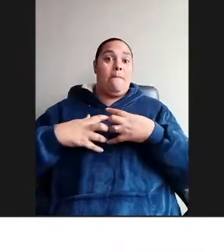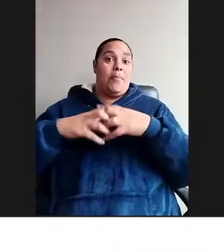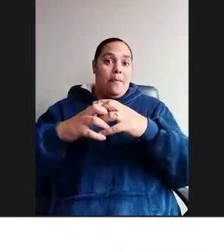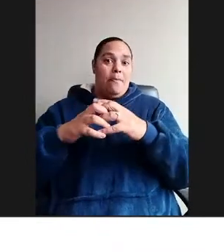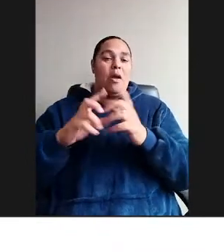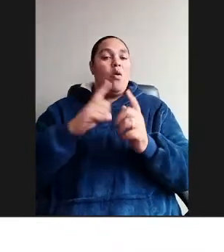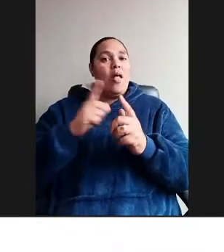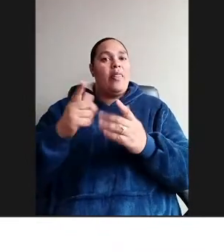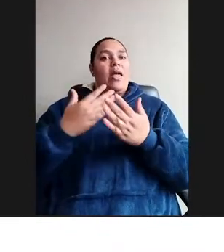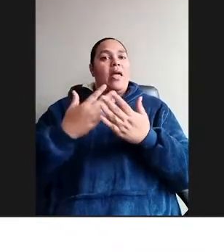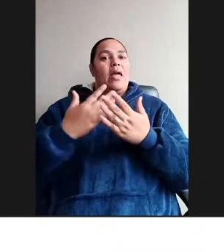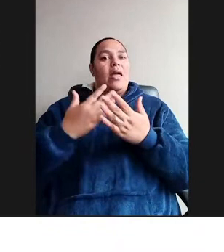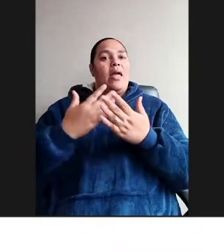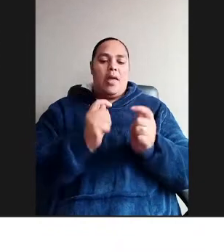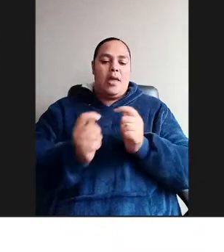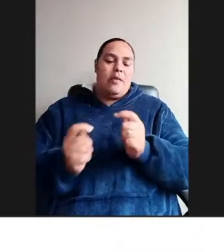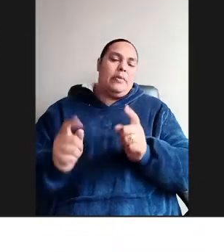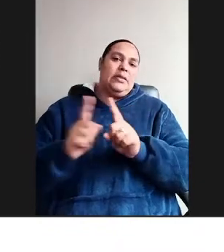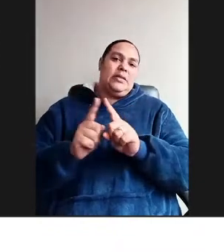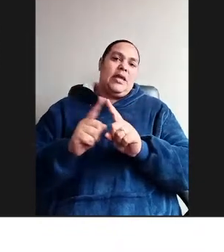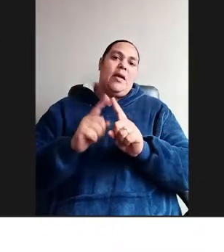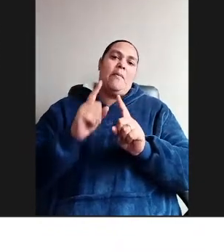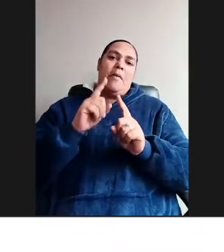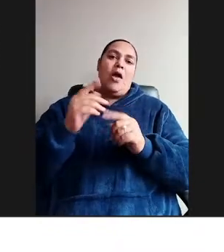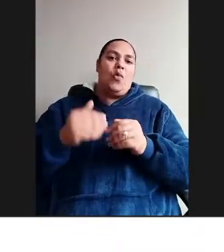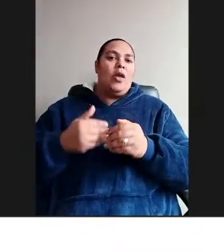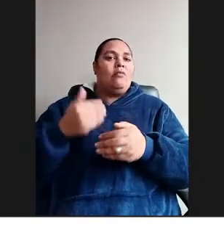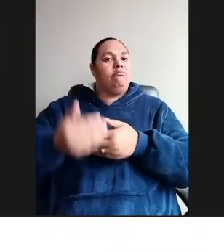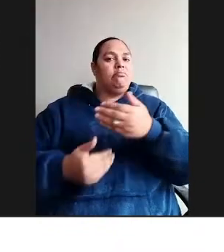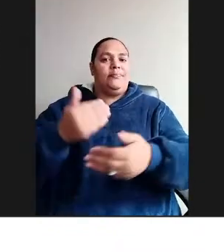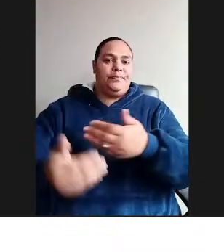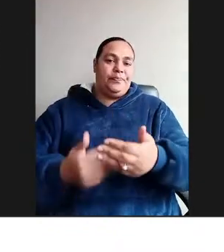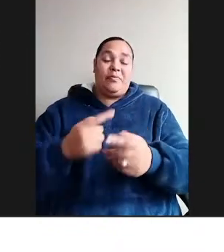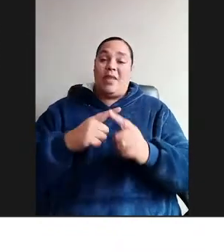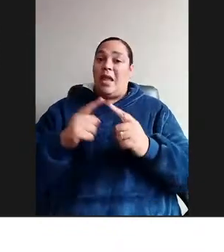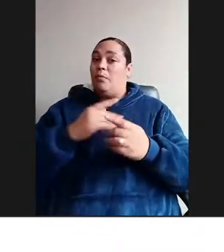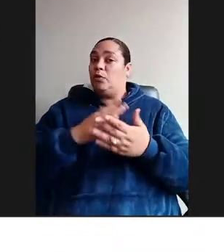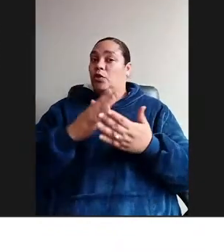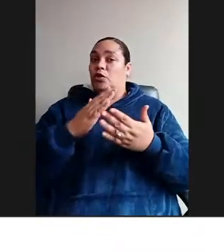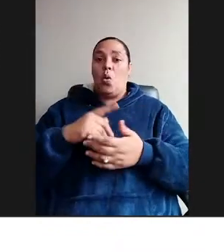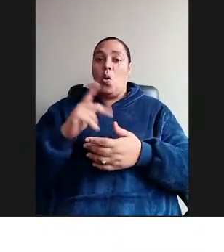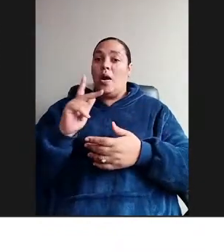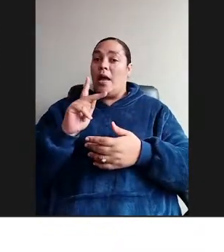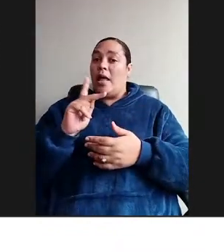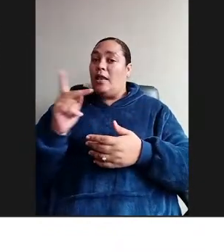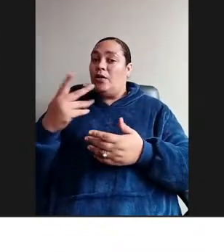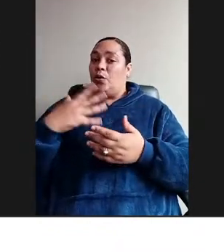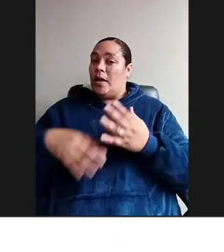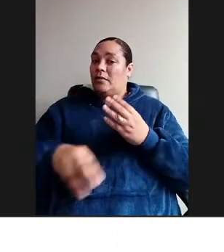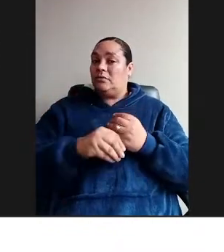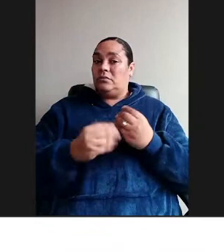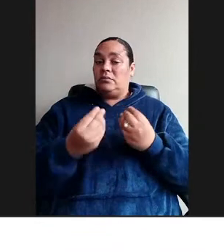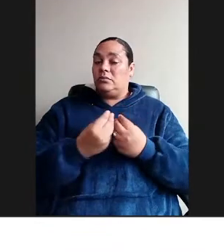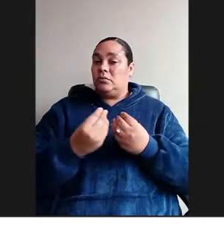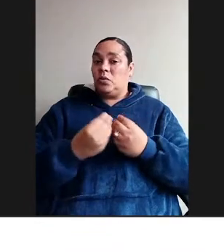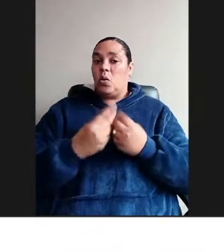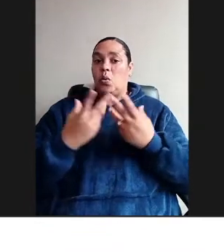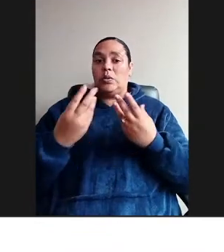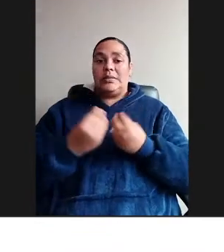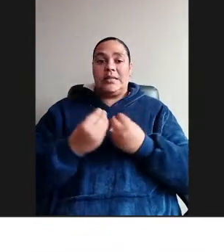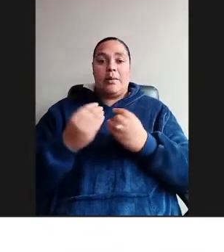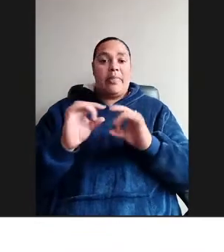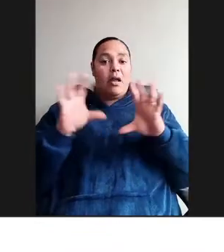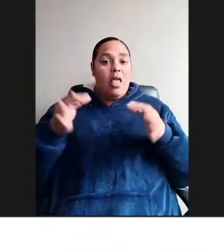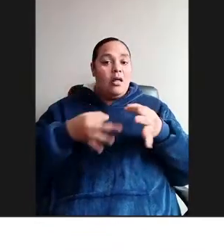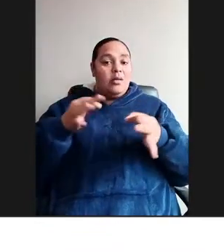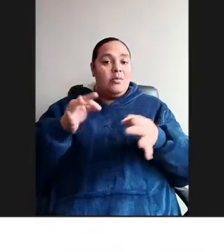the payments as we had been moving along. I don't know, Carolyn, if you are able to just shed a little bit more light on the question from